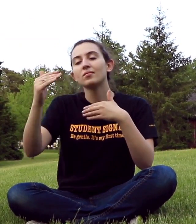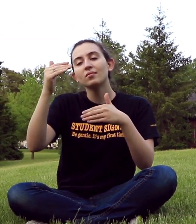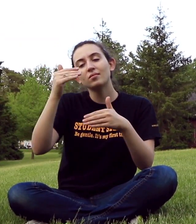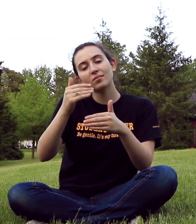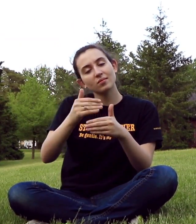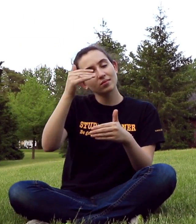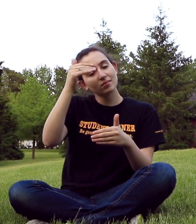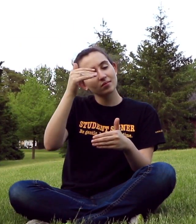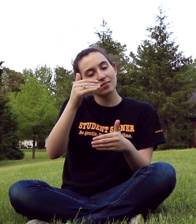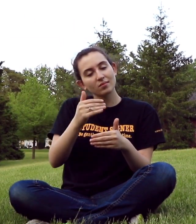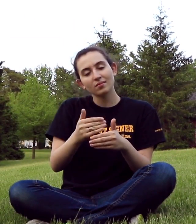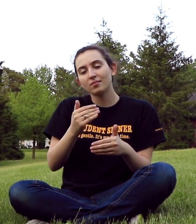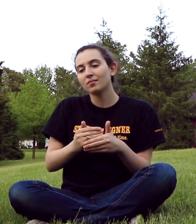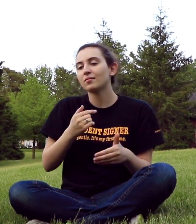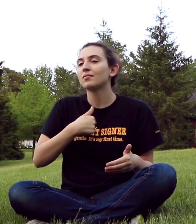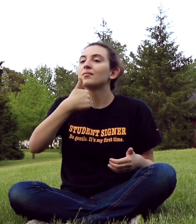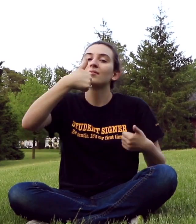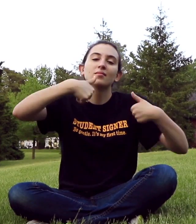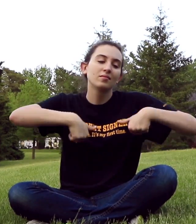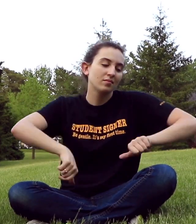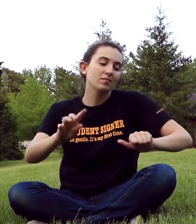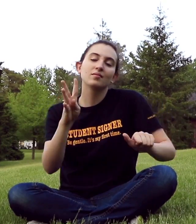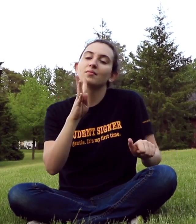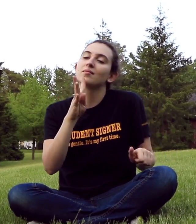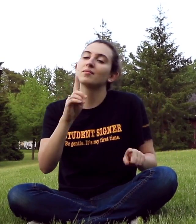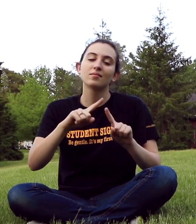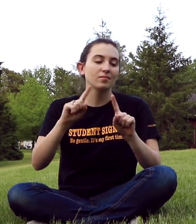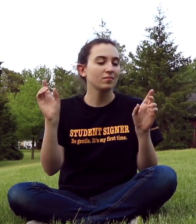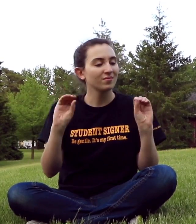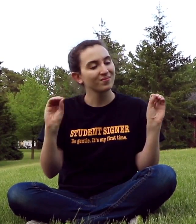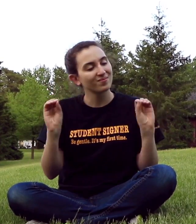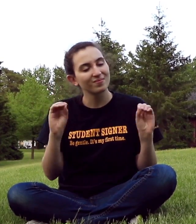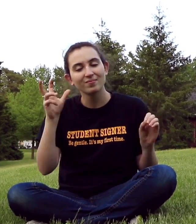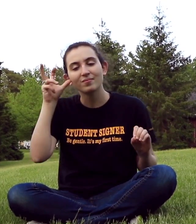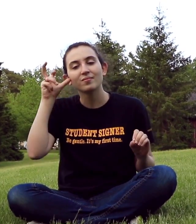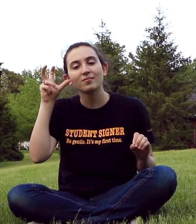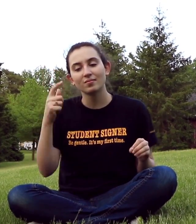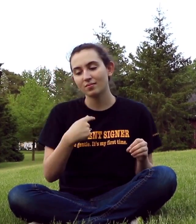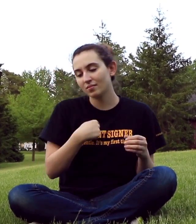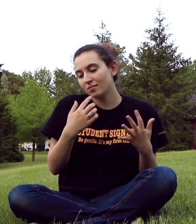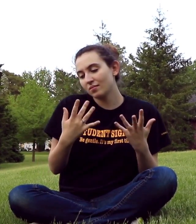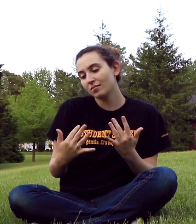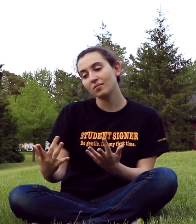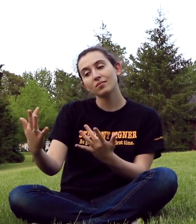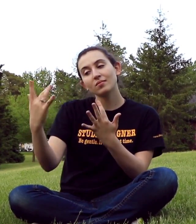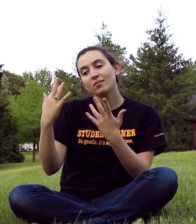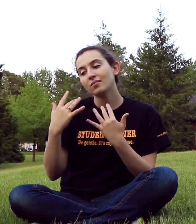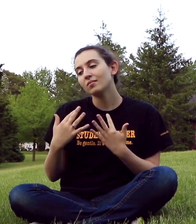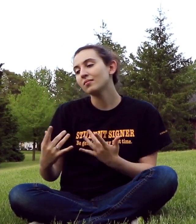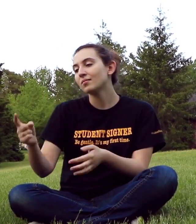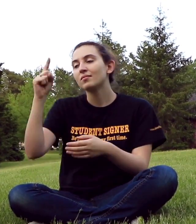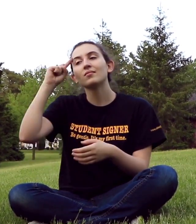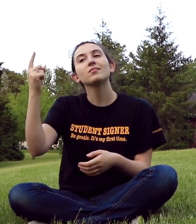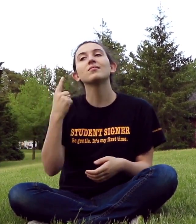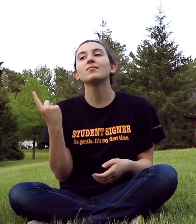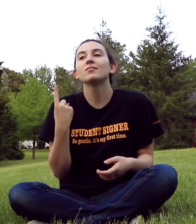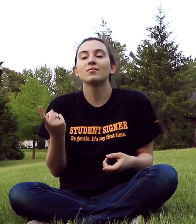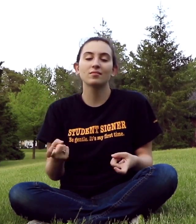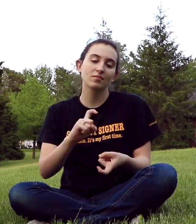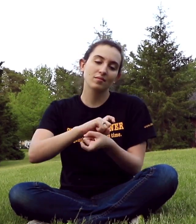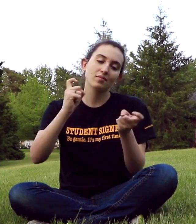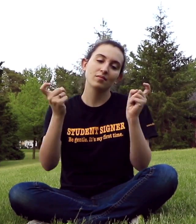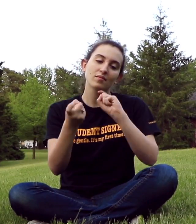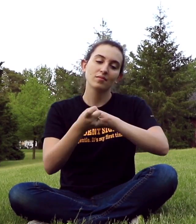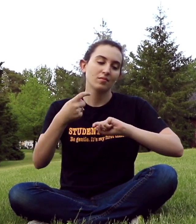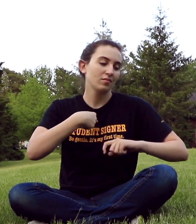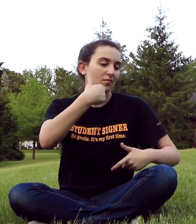waving through a window. I try to speak, but nobody can hear. So I'll wait around for an answer